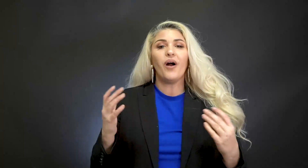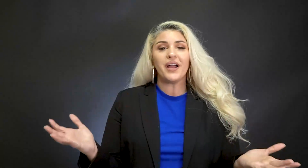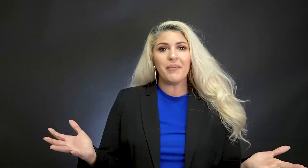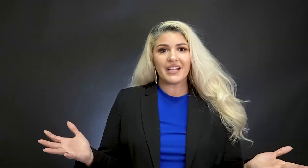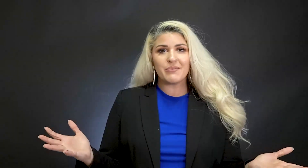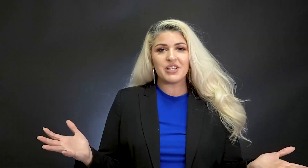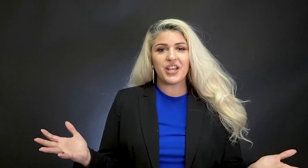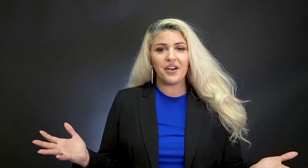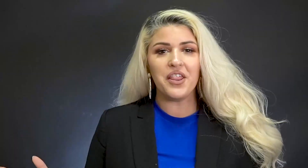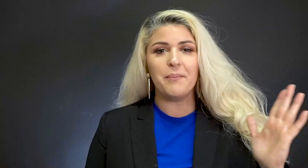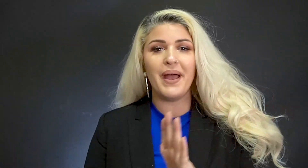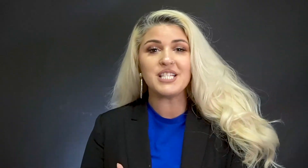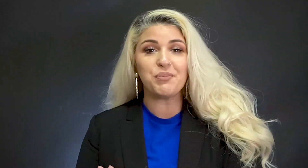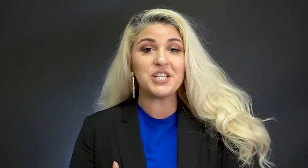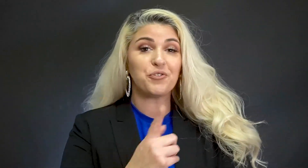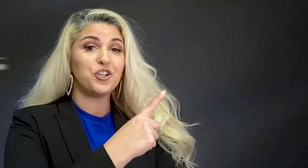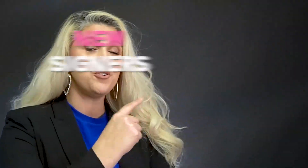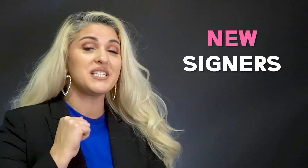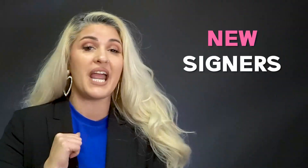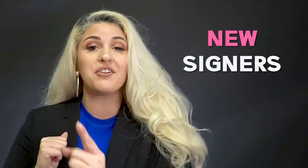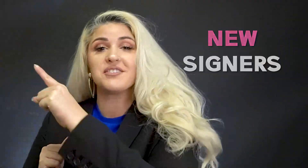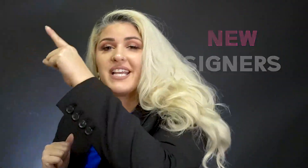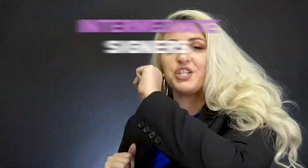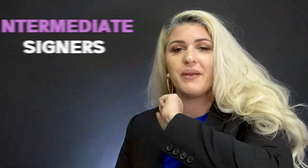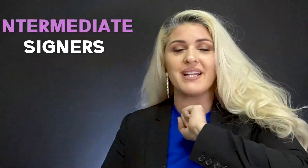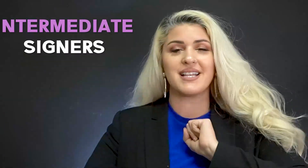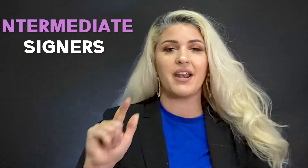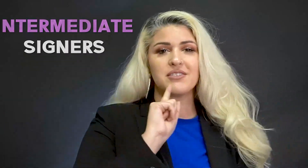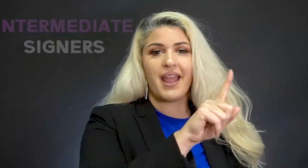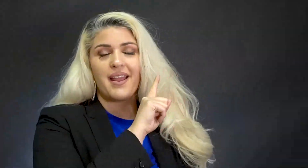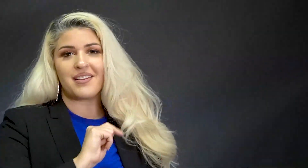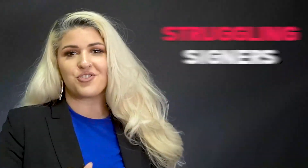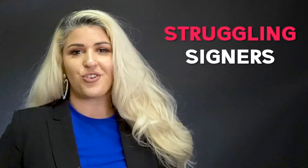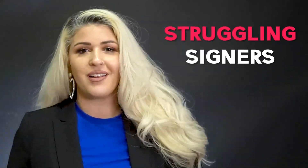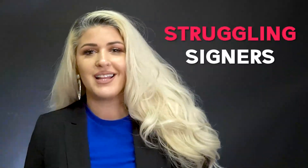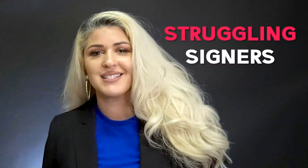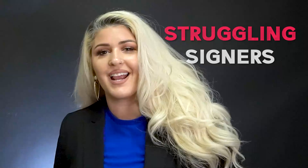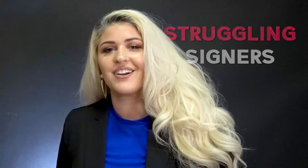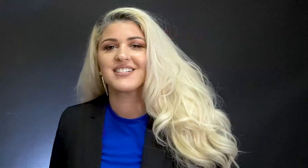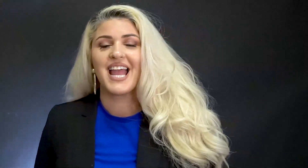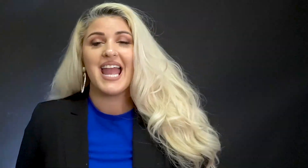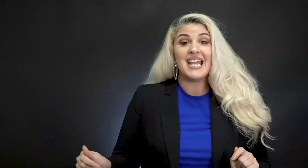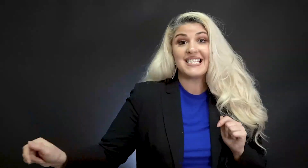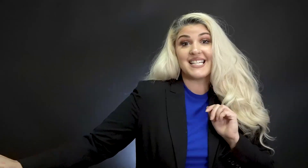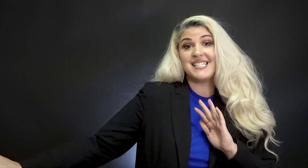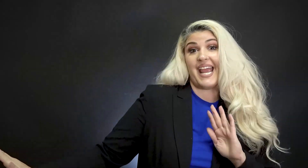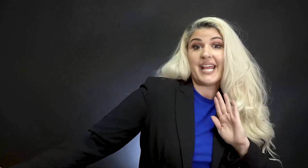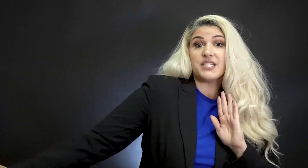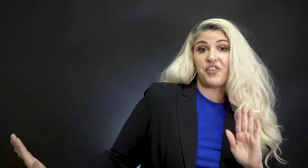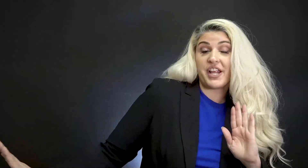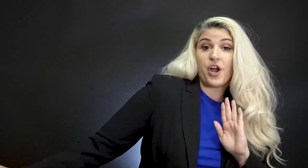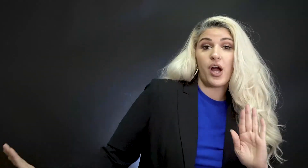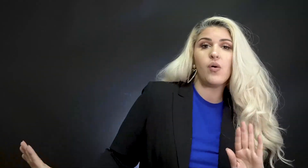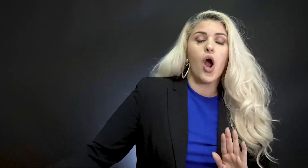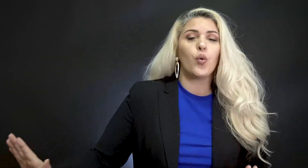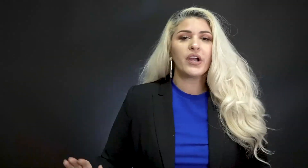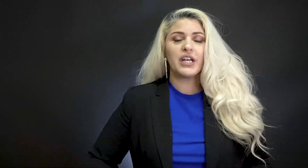Welcome back to my channel, the best place for new signers, intermediate signers, and struggling signers. In today's video, we're going to do